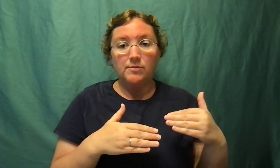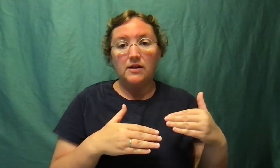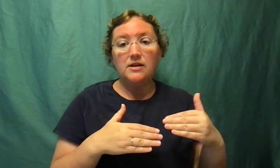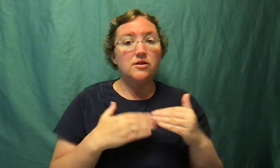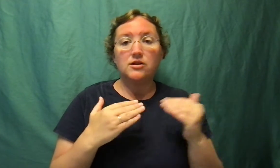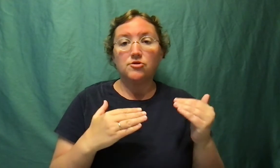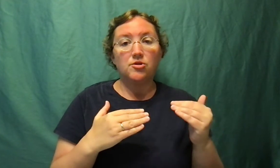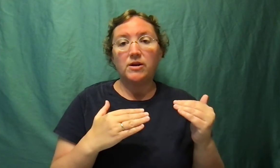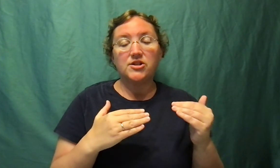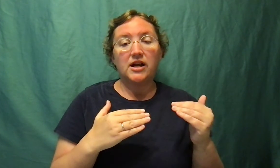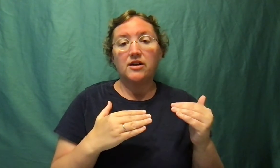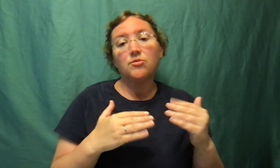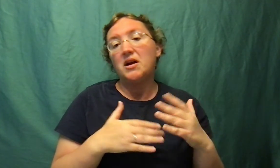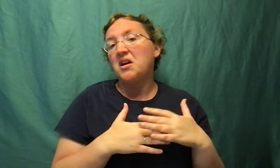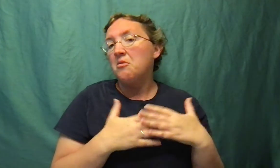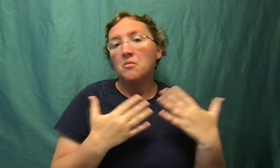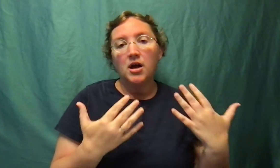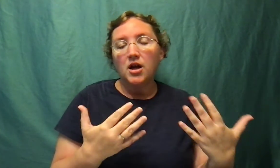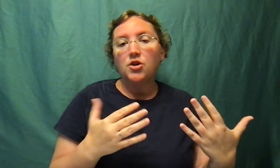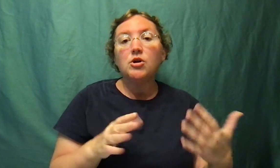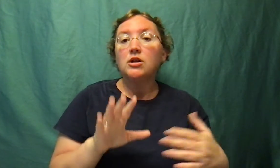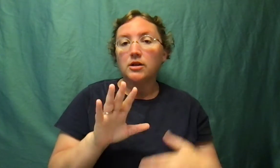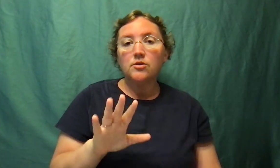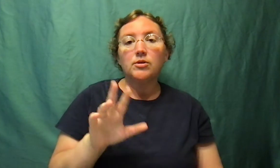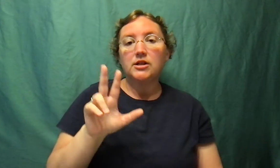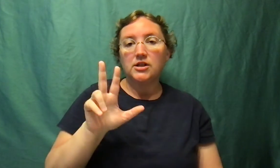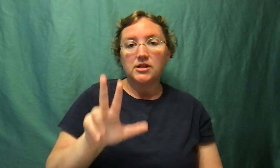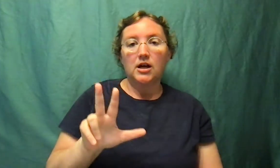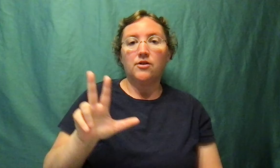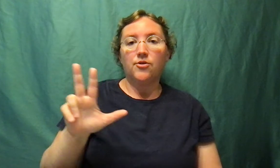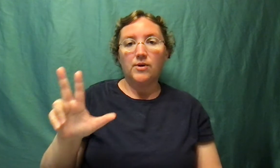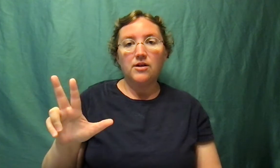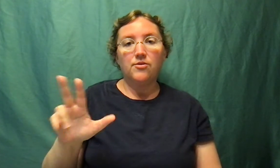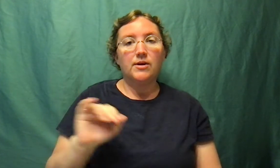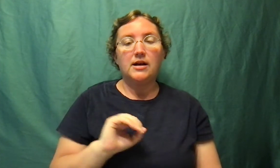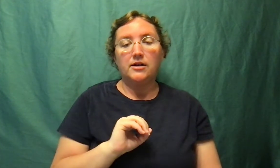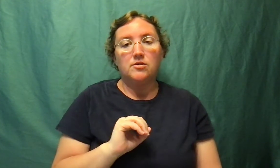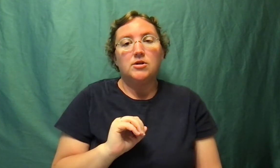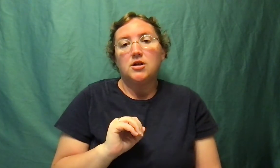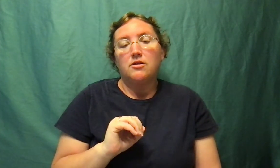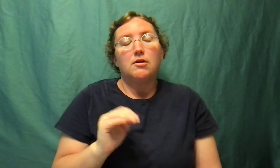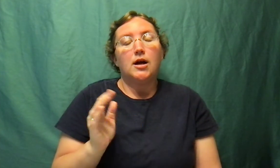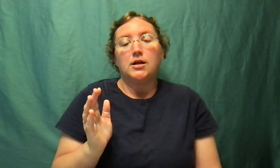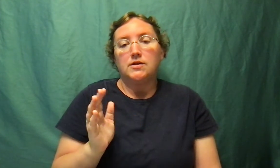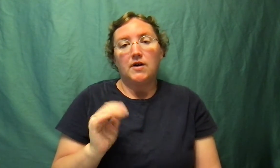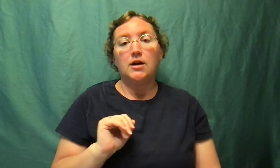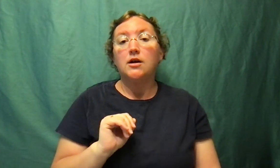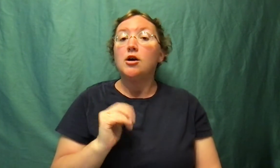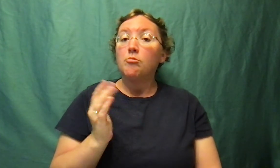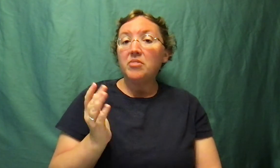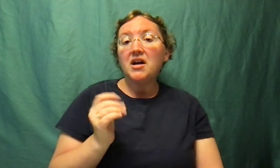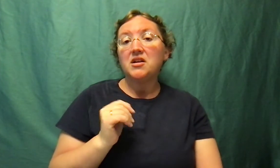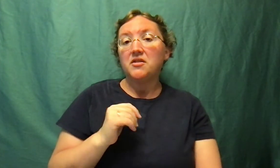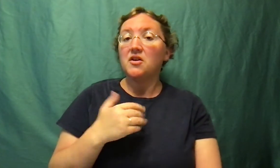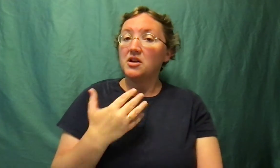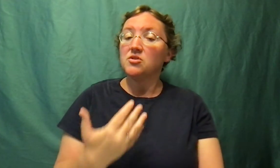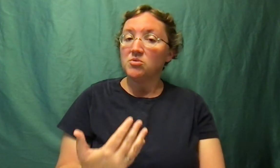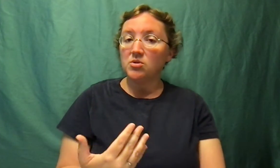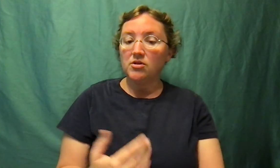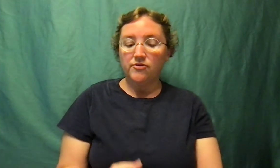these and these are too much to handle right now, you can literally just sign 3 next to each other and it's fine. But there is a rule for